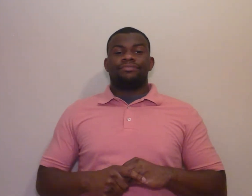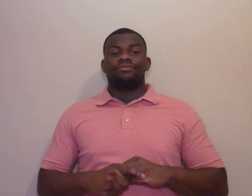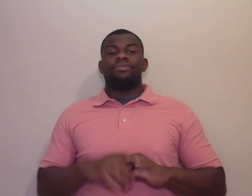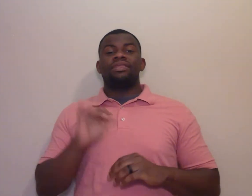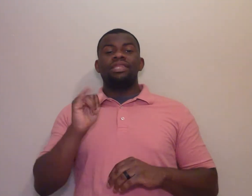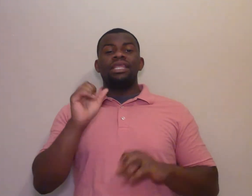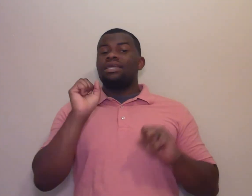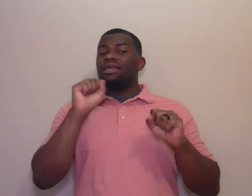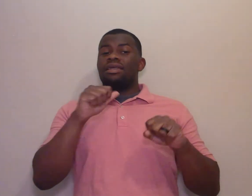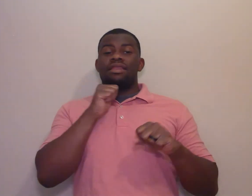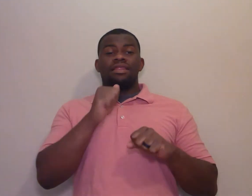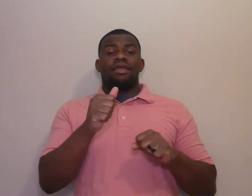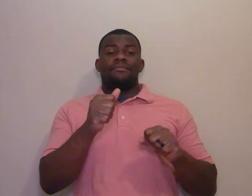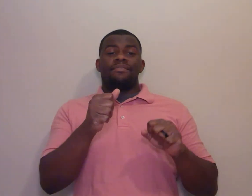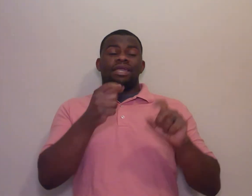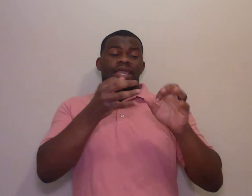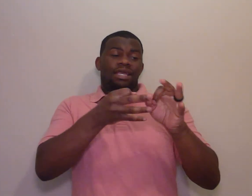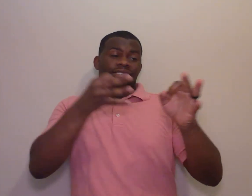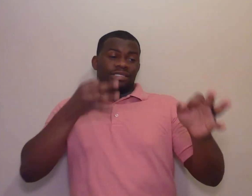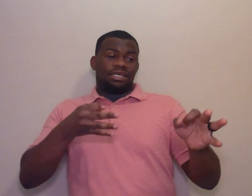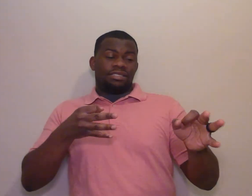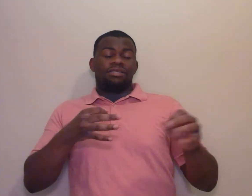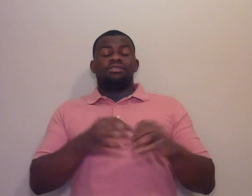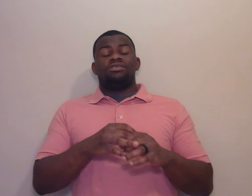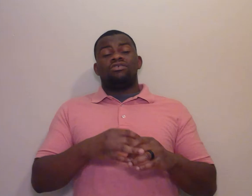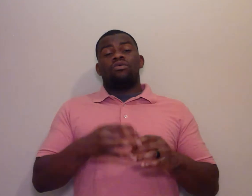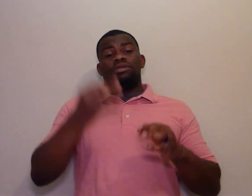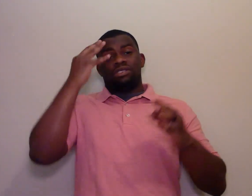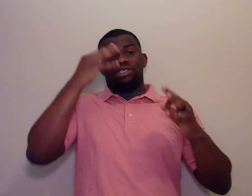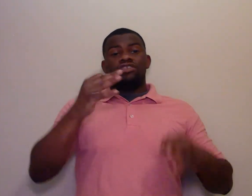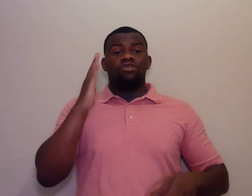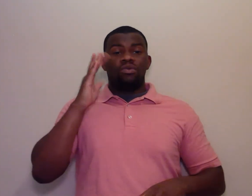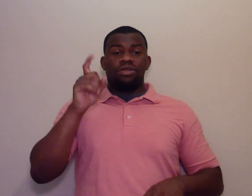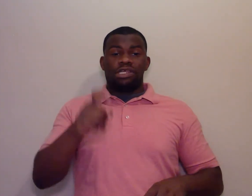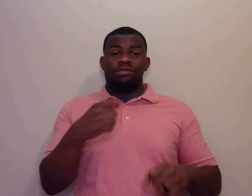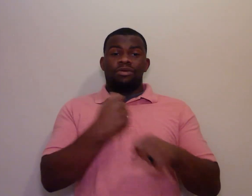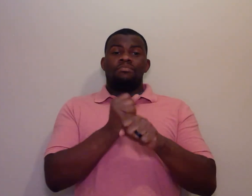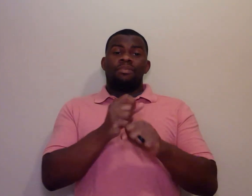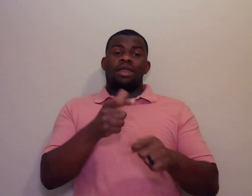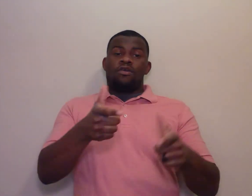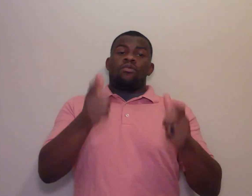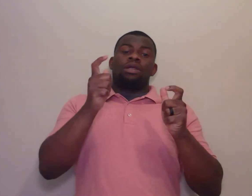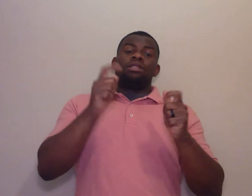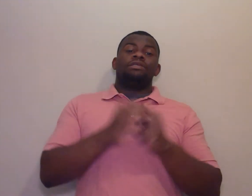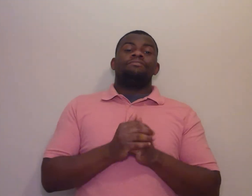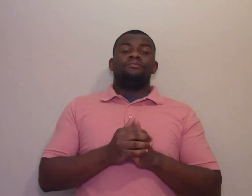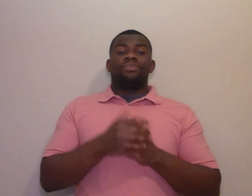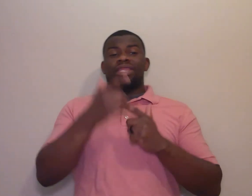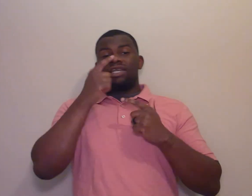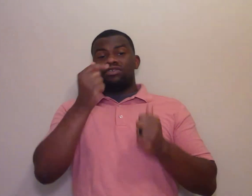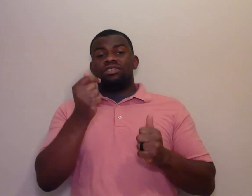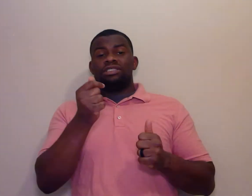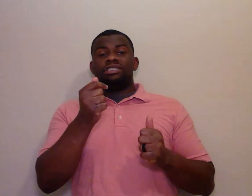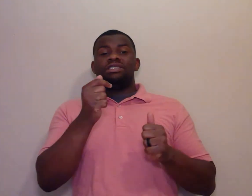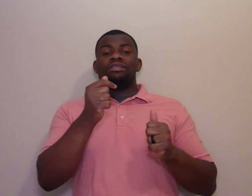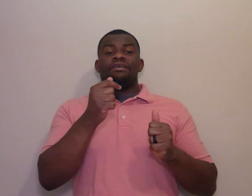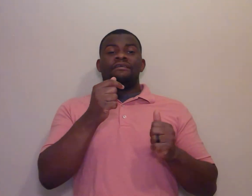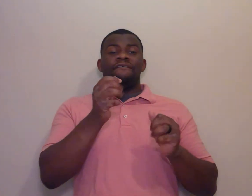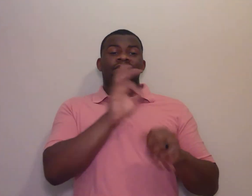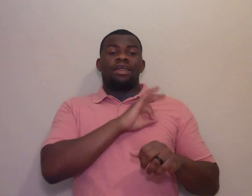cannot be extended, so decisions will need to be made quickly. Interested faculty may want to read about both programs